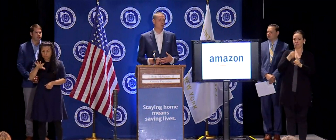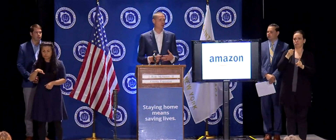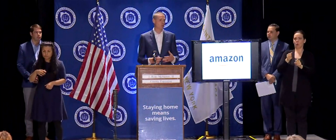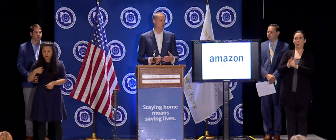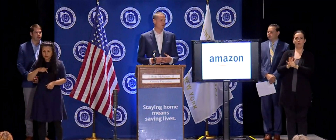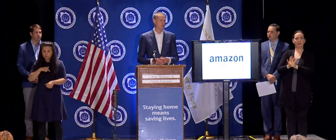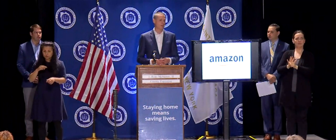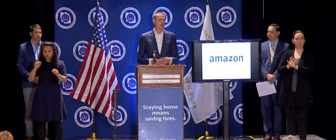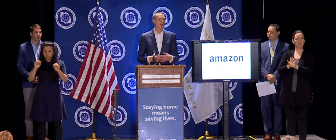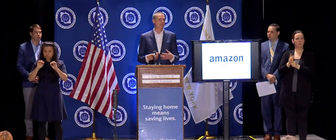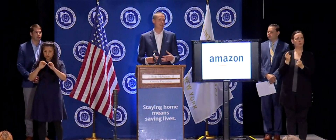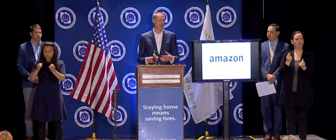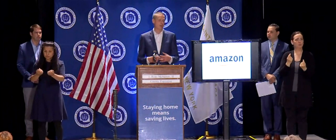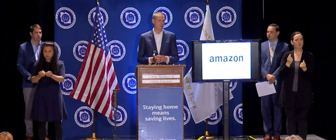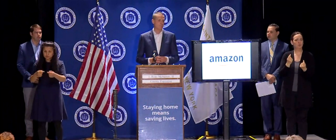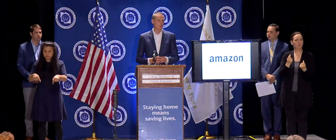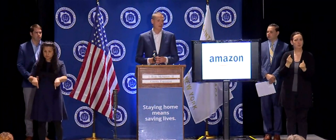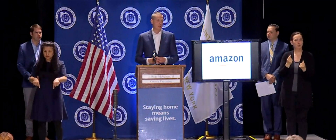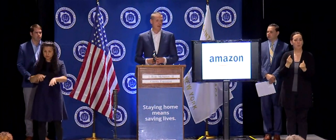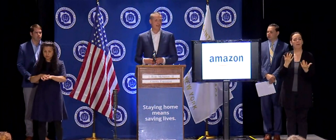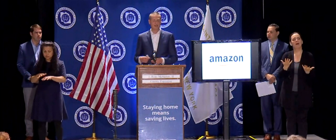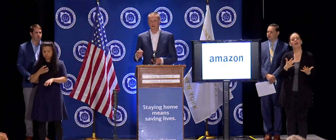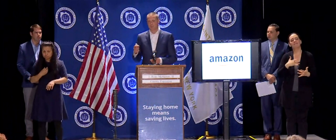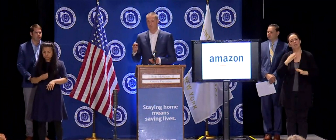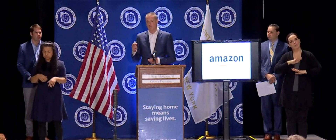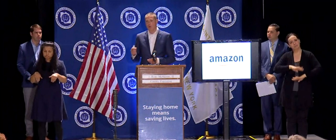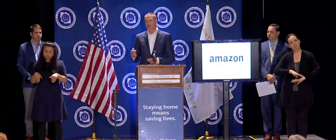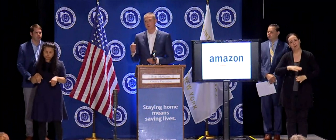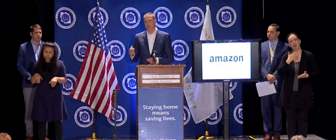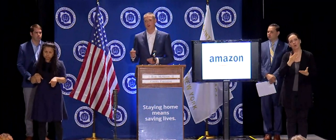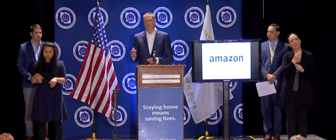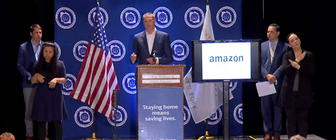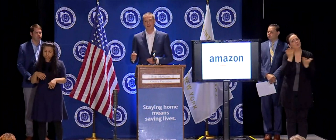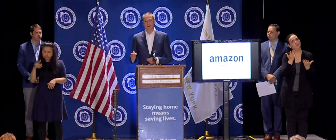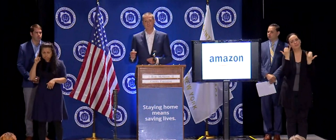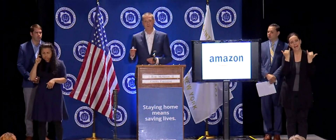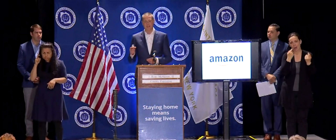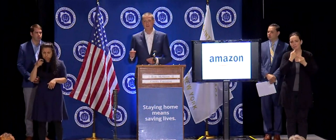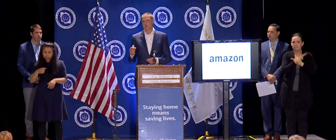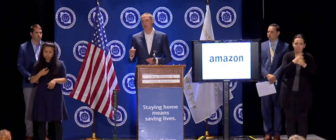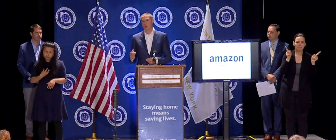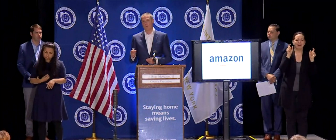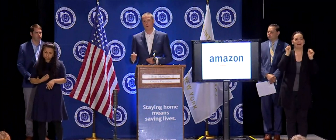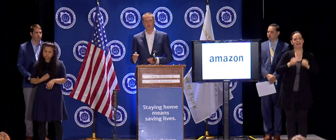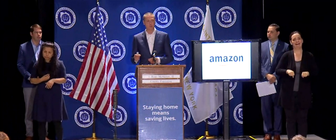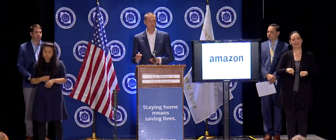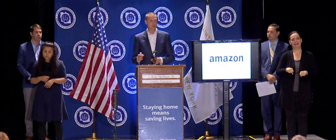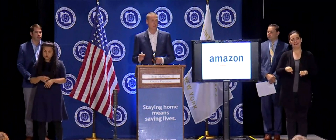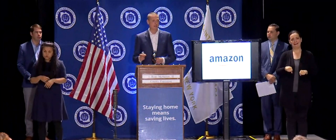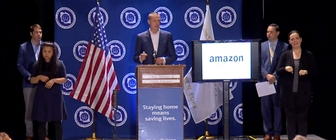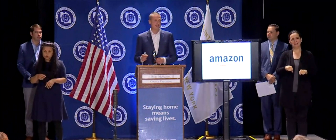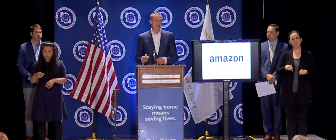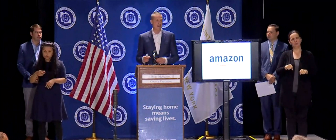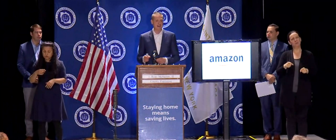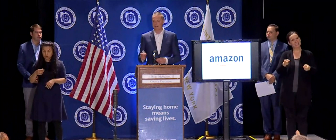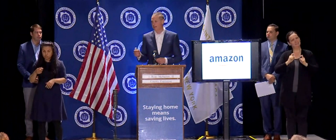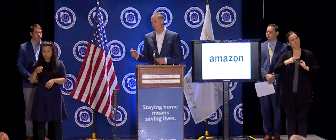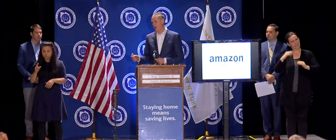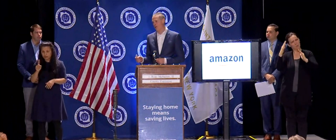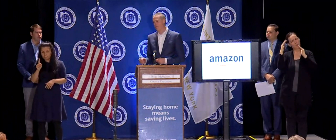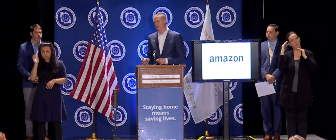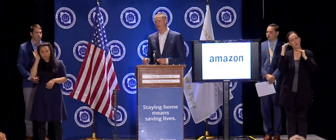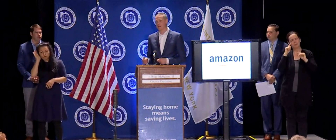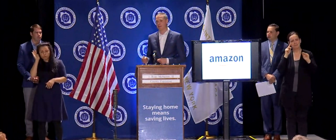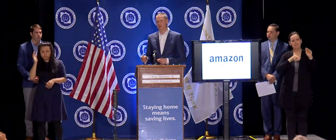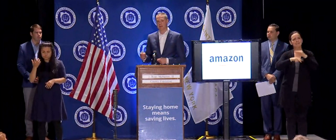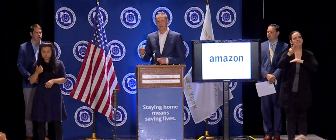need of some good news, something to be excited about. I think the most important thing that gives me hope for the future is that, and I think the